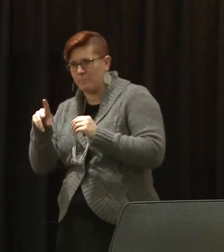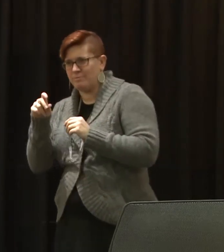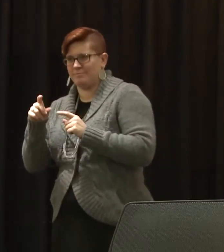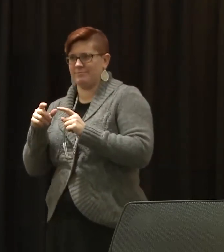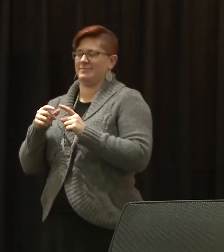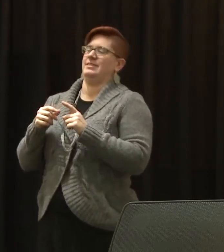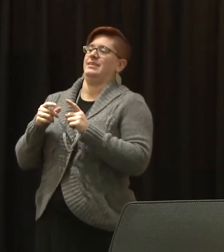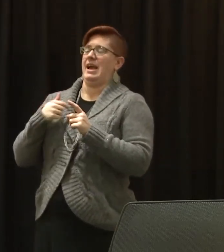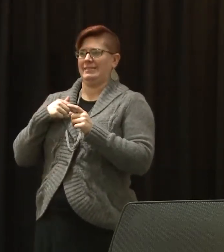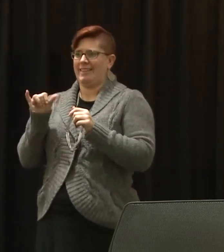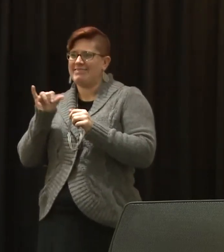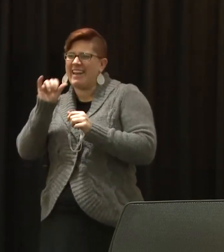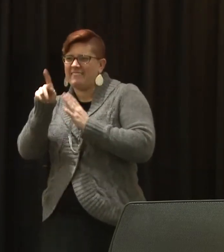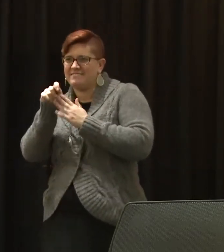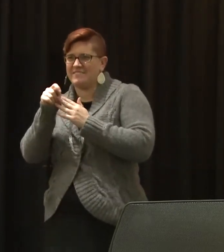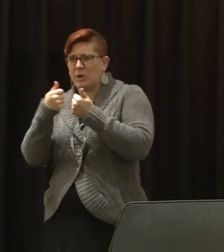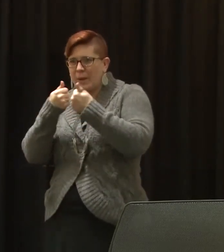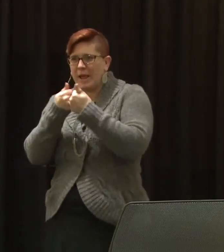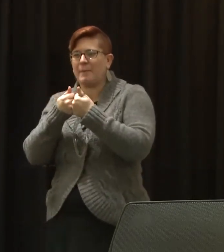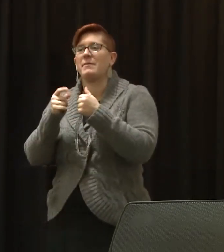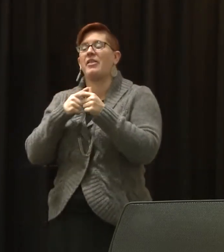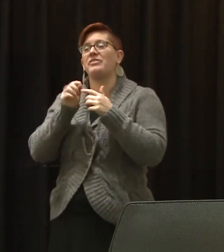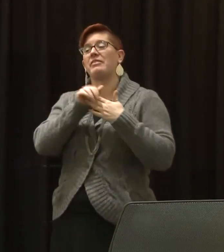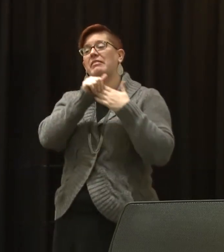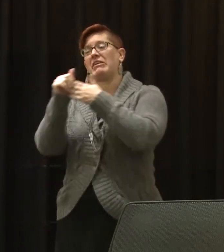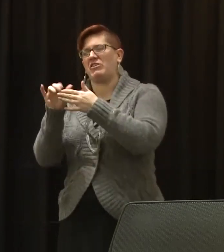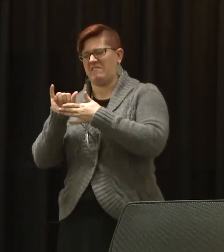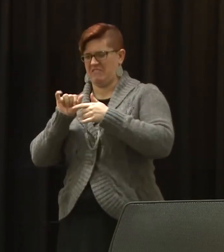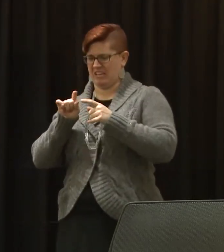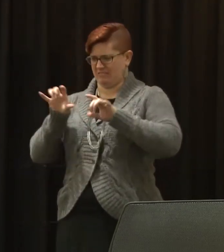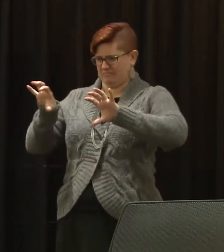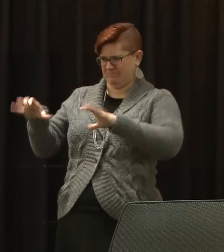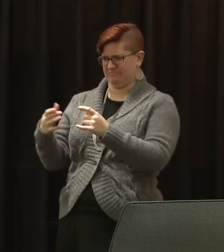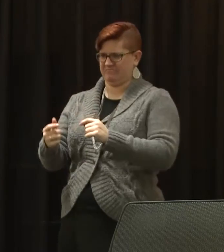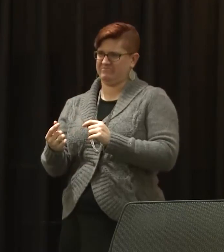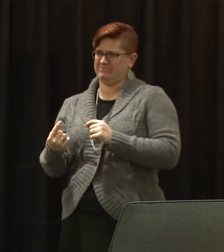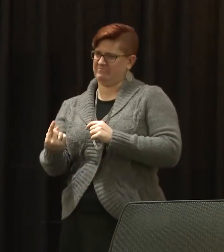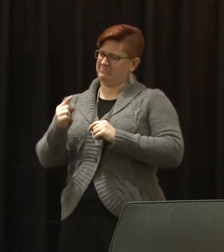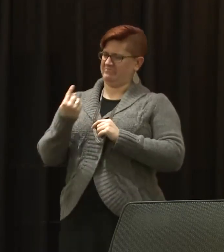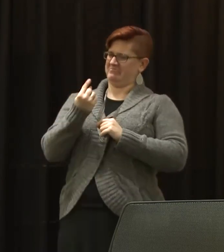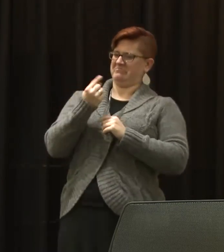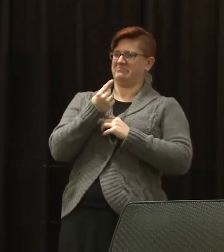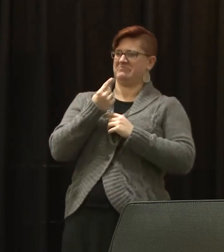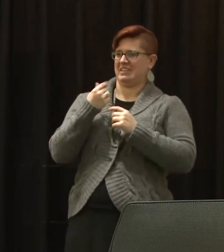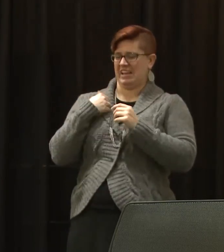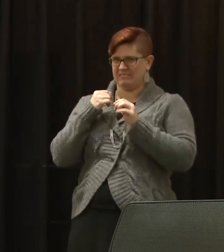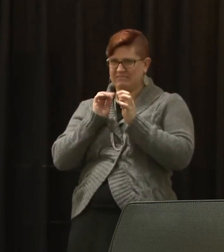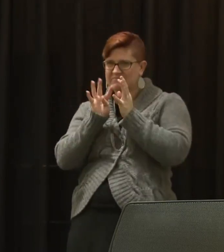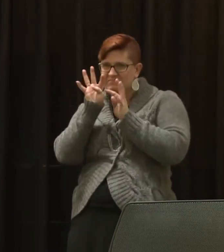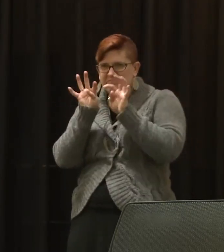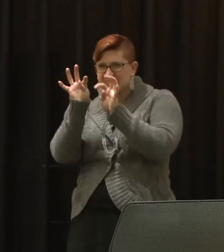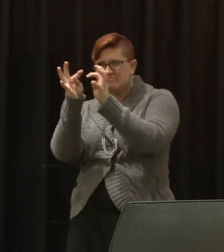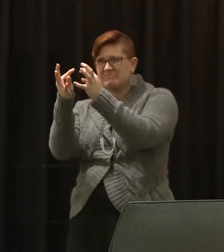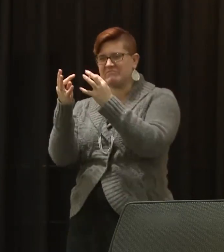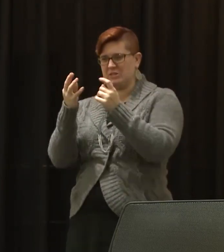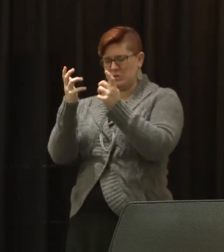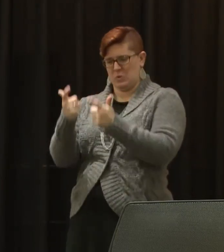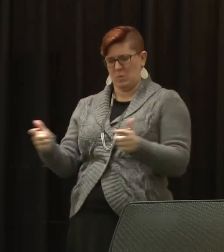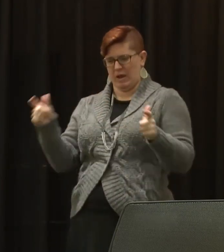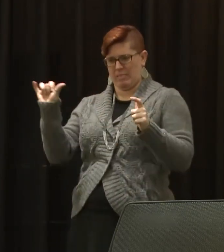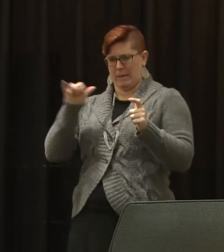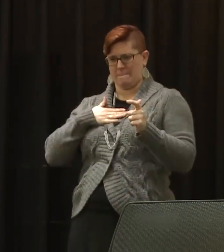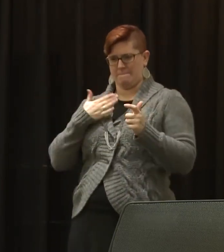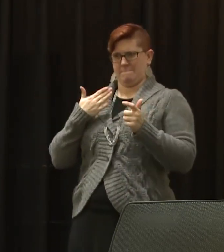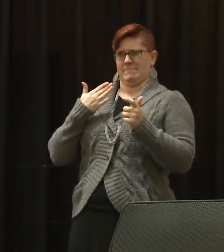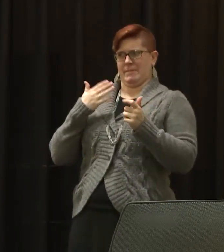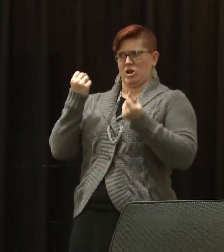video game. Then the leader of this migrating brush pride approaches, spiky tendrils emerging from its base that are almost as wide as my car's